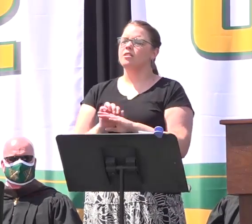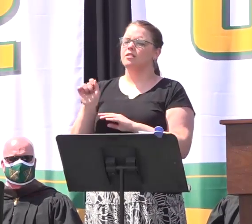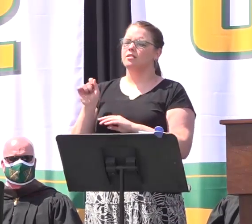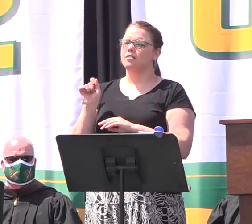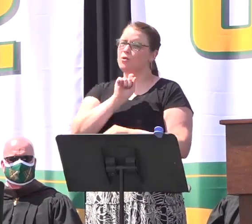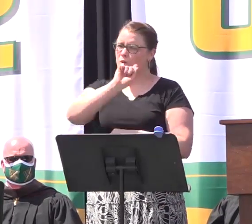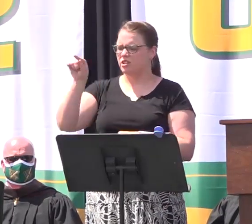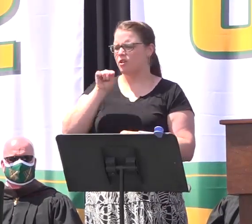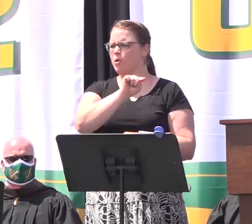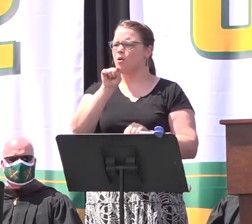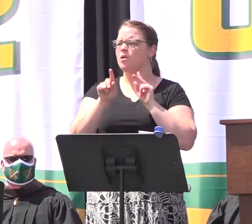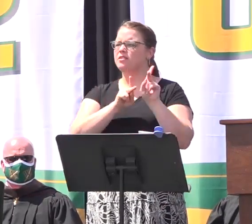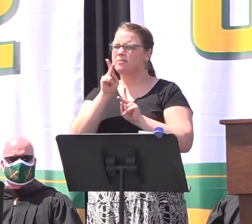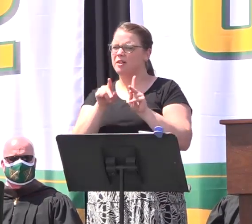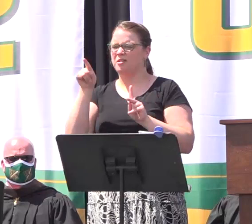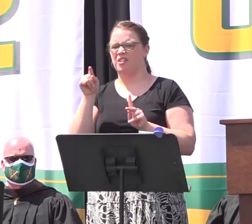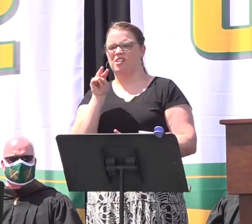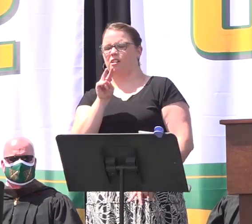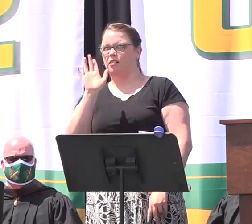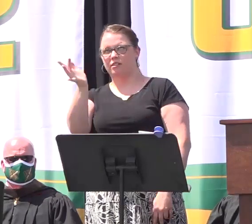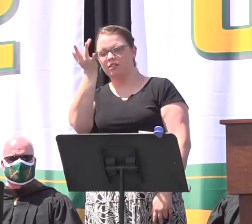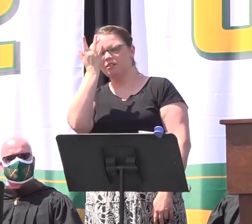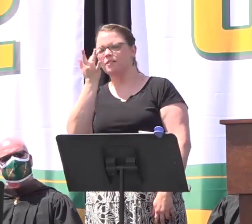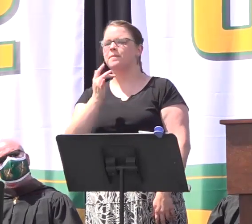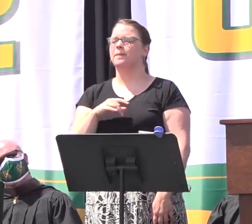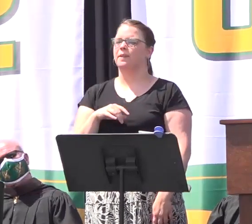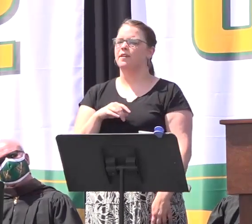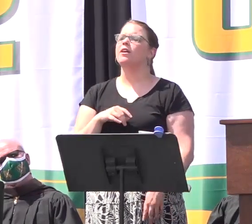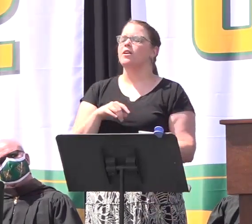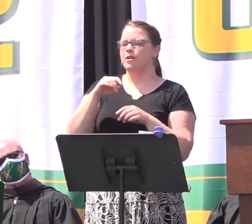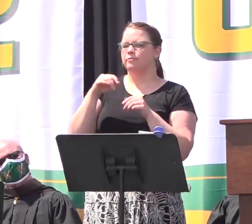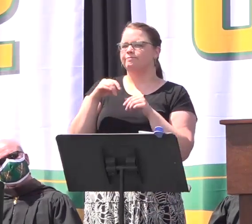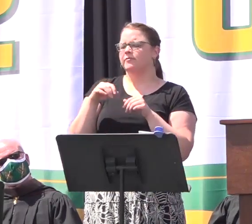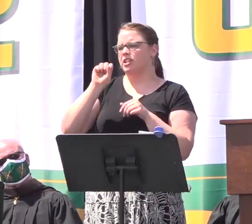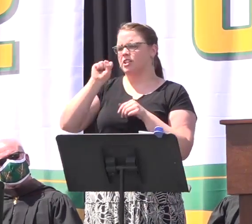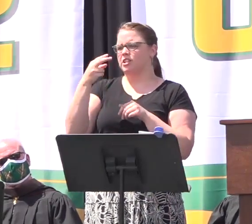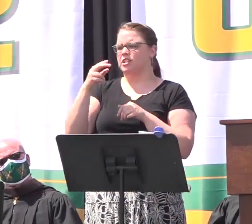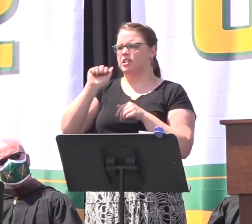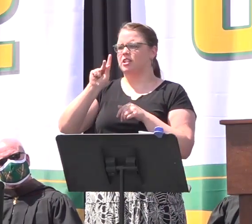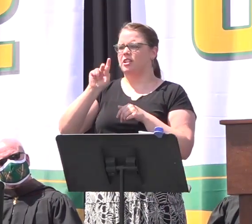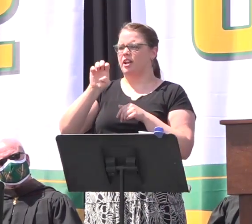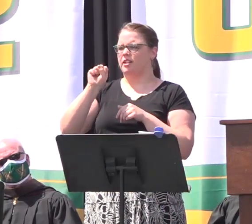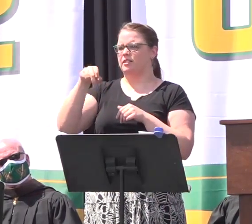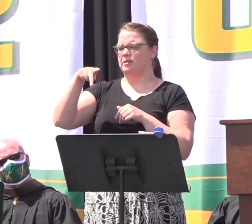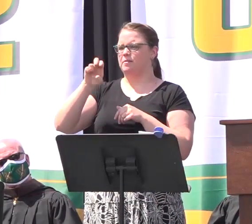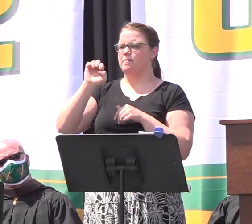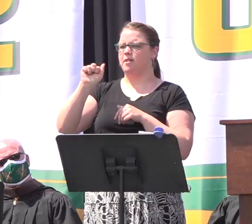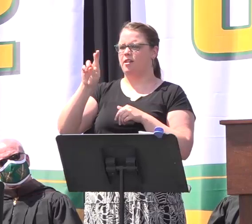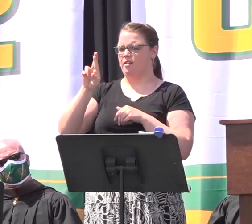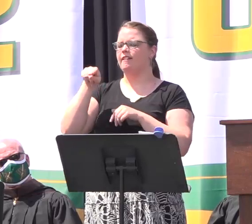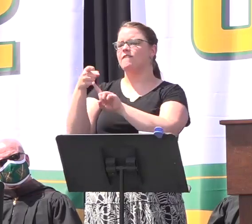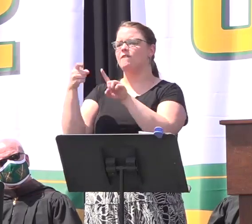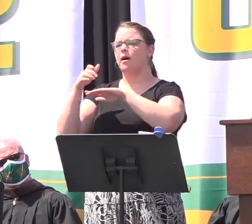that get on your nerves? Shakespeare in England, who lived between 1564 and 1616,